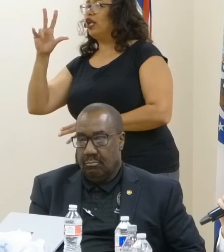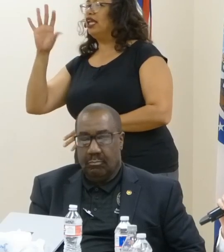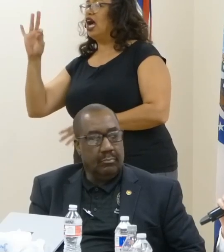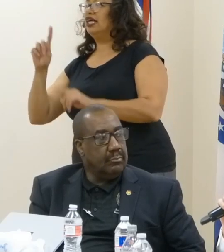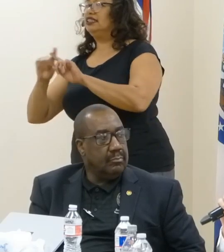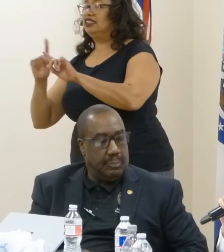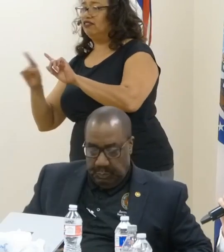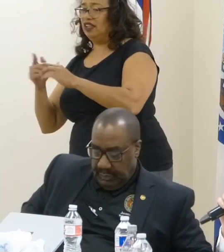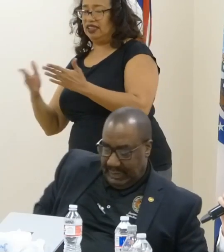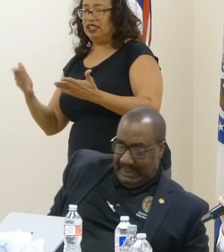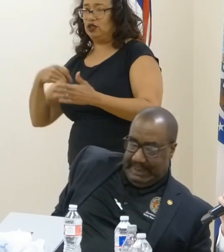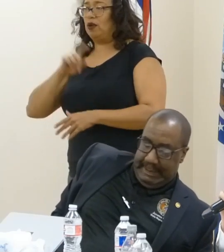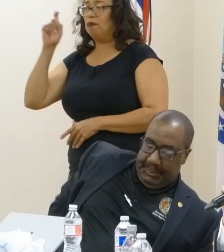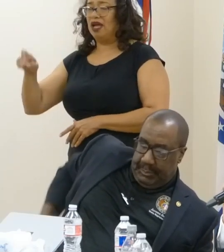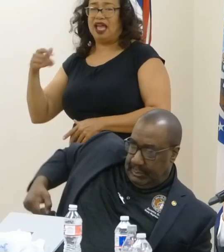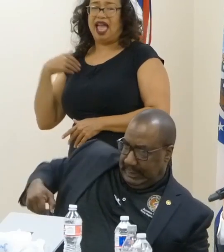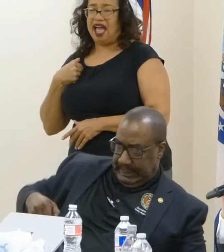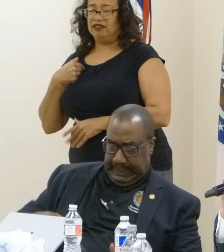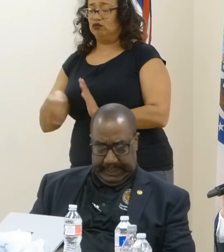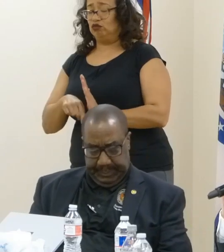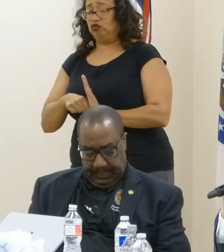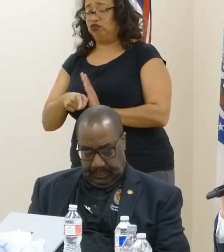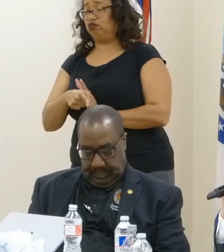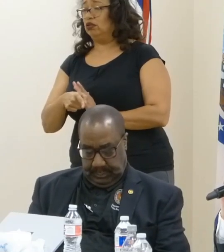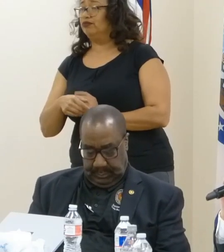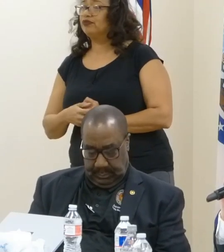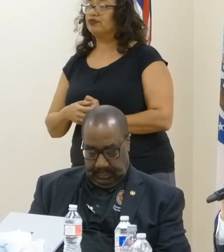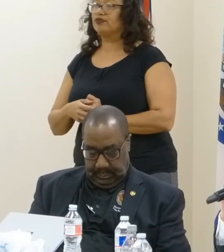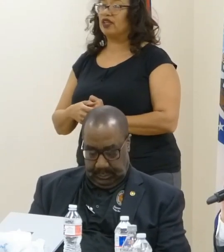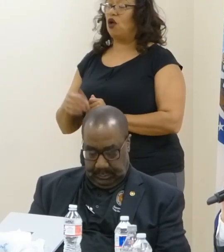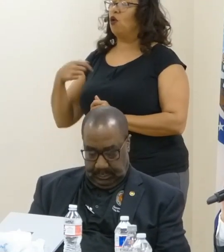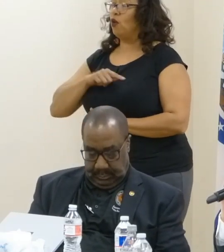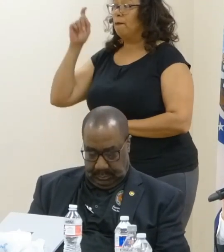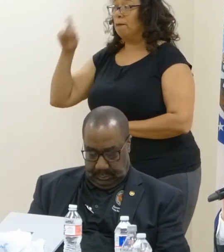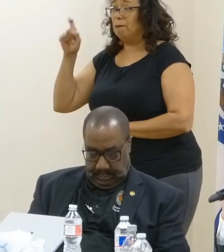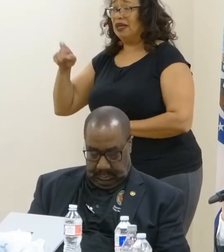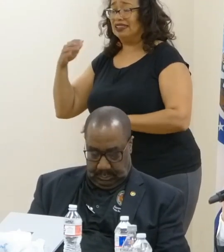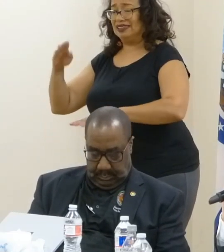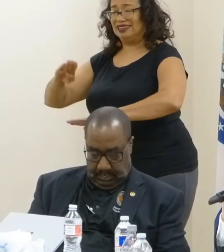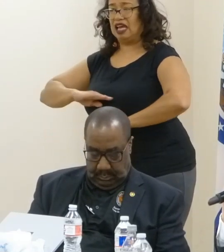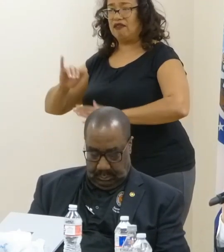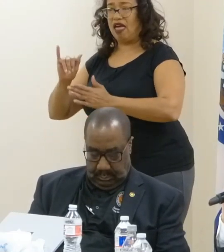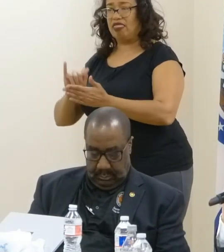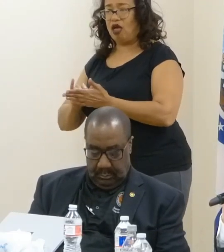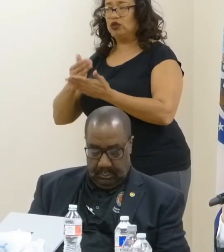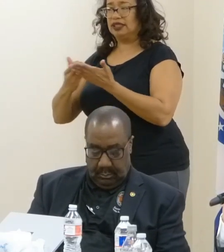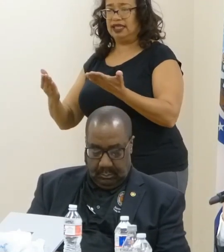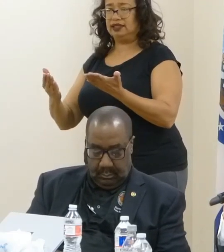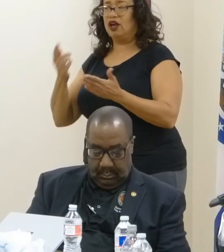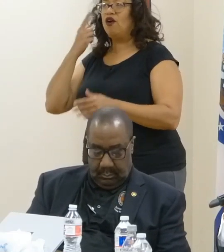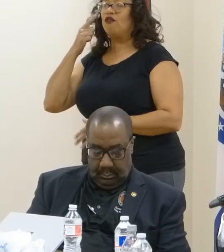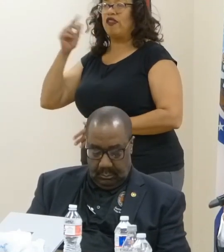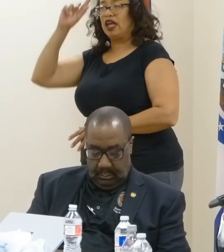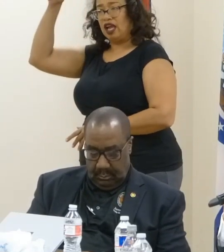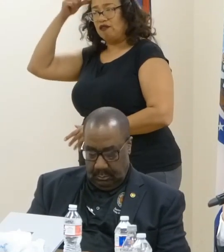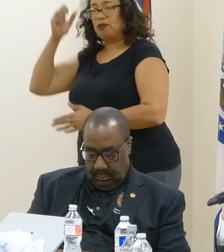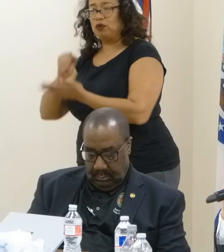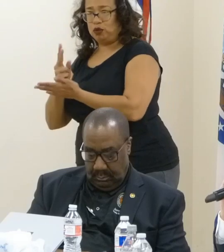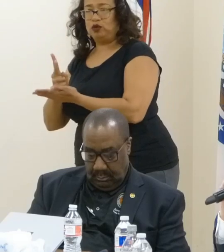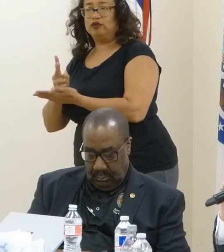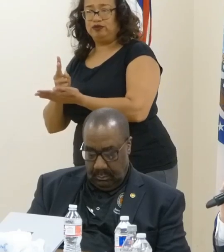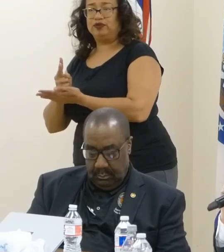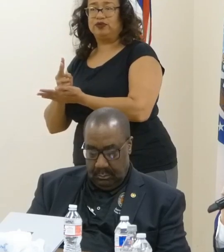There are 39 federal standards that the Department of Revenue has to meet. Some of those are on the card itself, security features and other types of